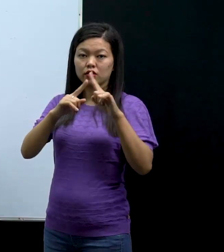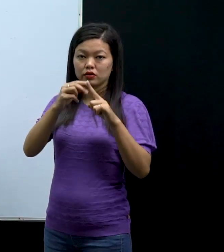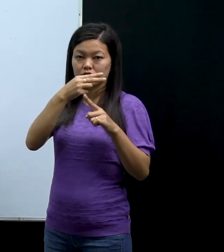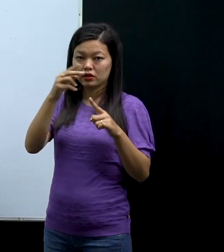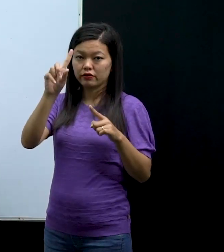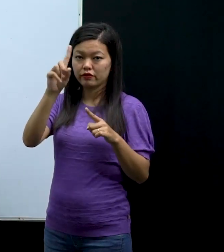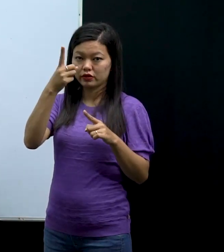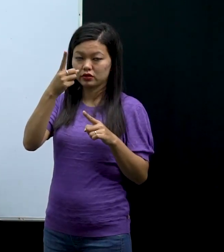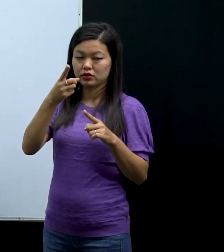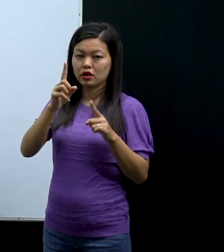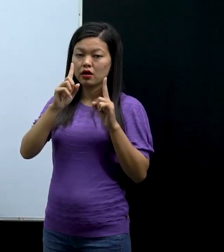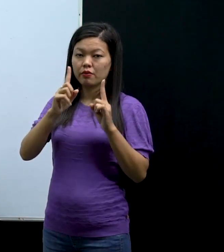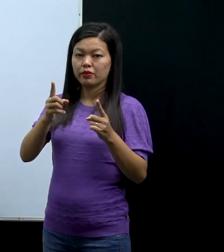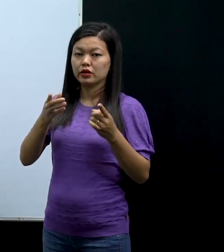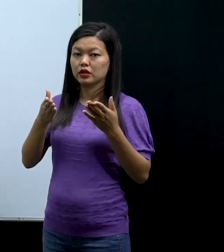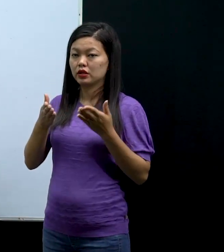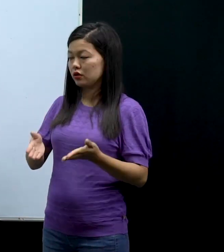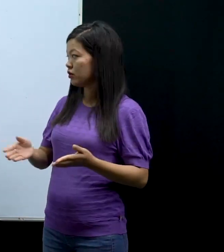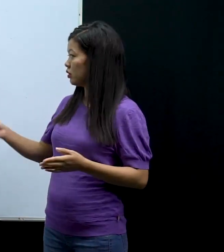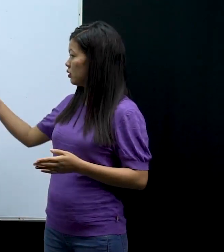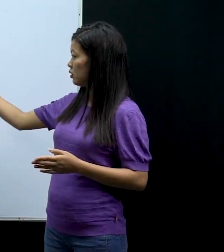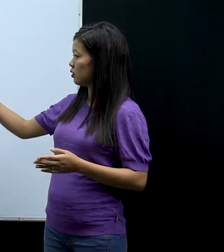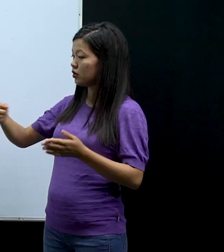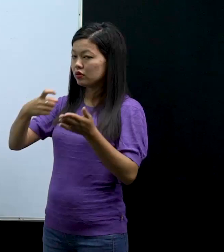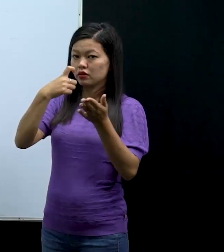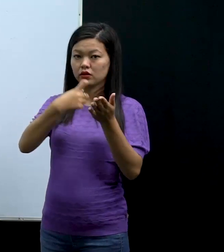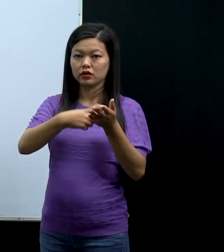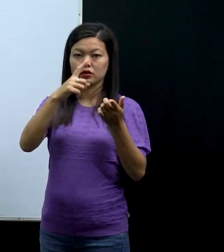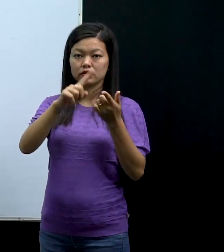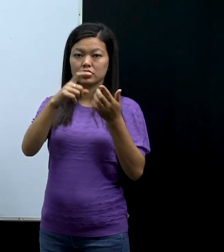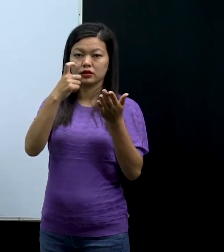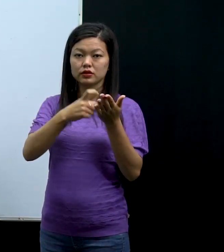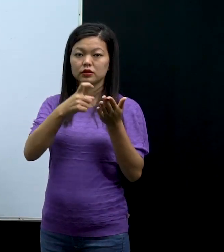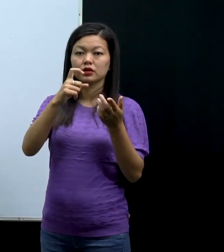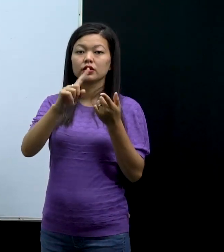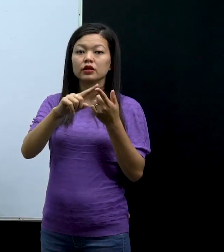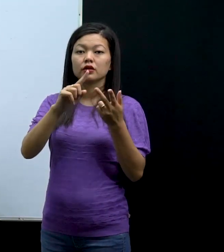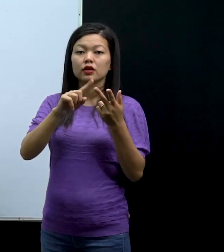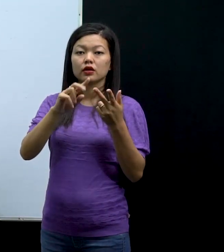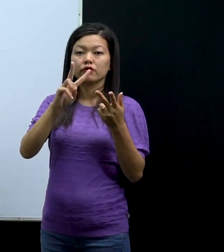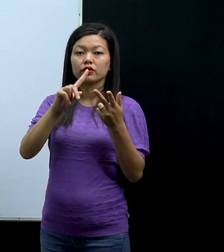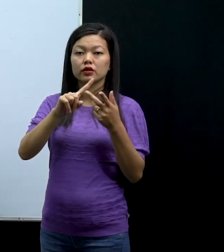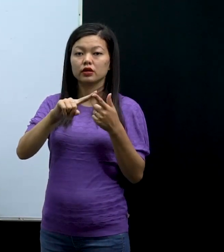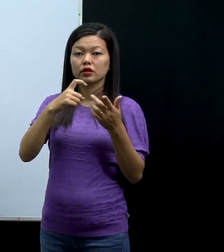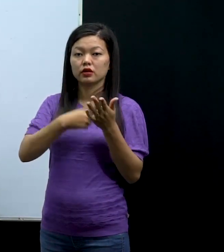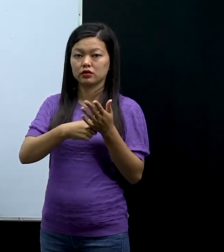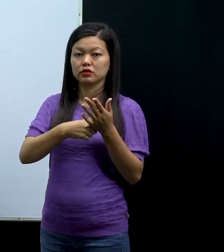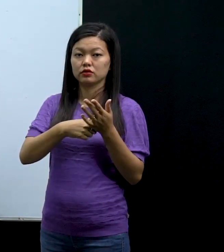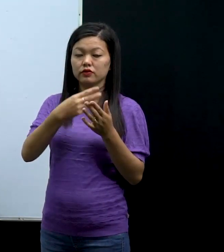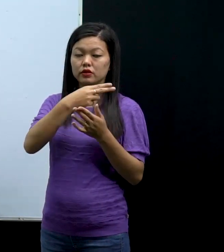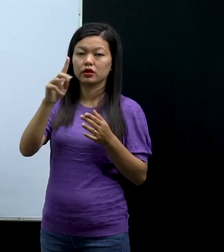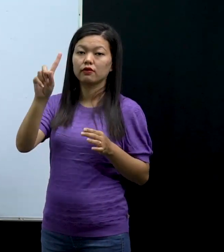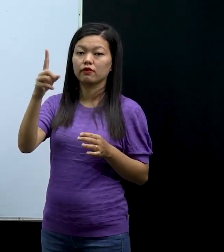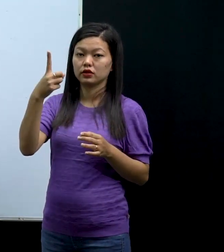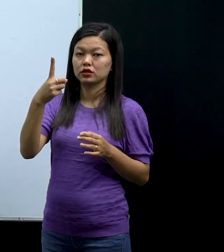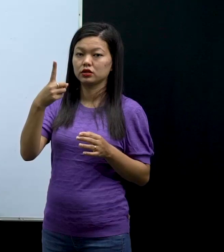If you are writing to the chief minister, you can write his name and also the address. Here, address cannot mean